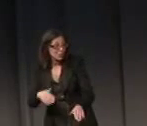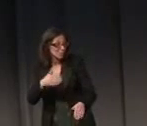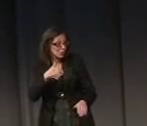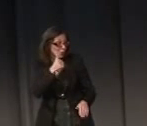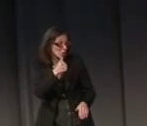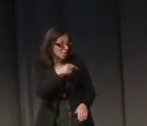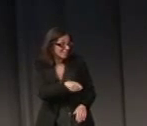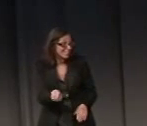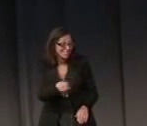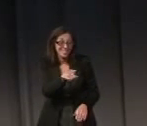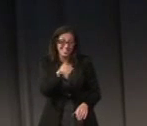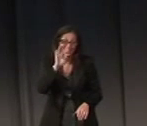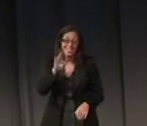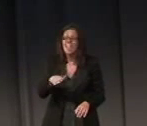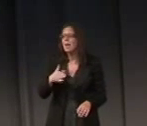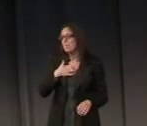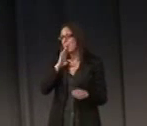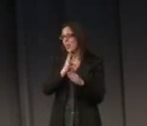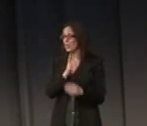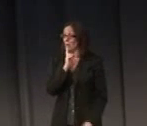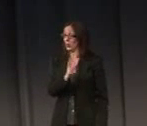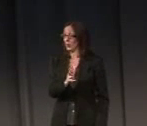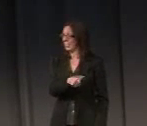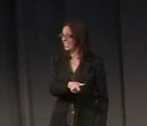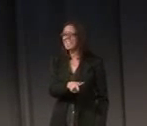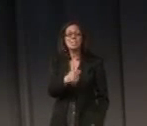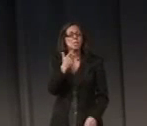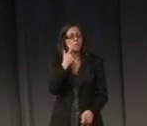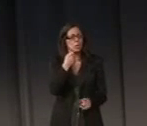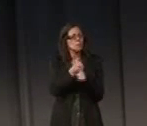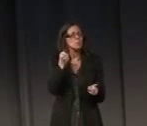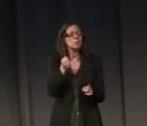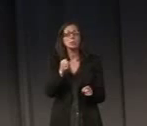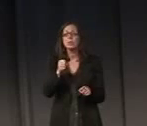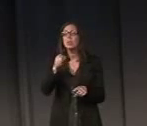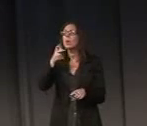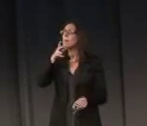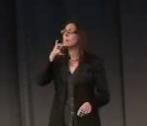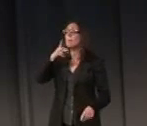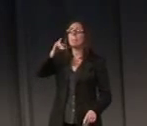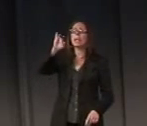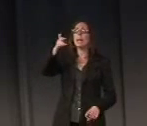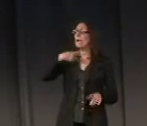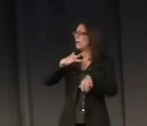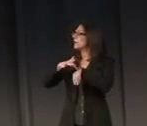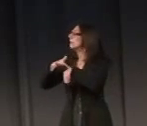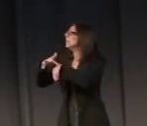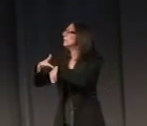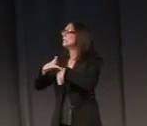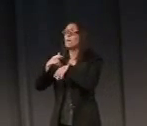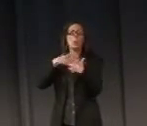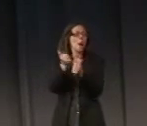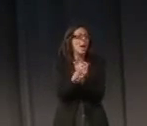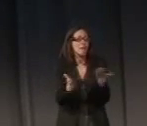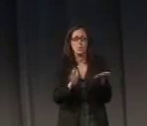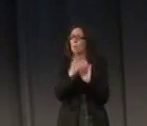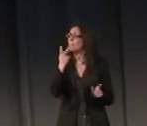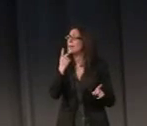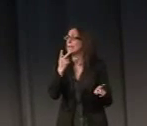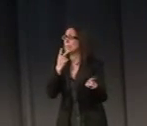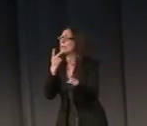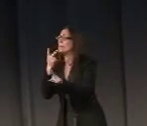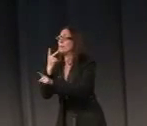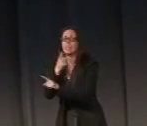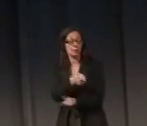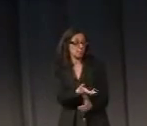obsessed with pink. That happened relatively recently. I think it's even a very important cue for social cognition. OK,